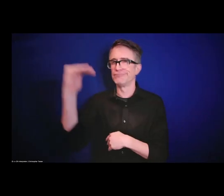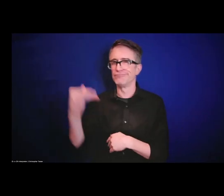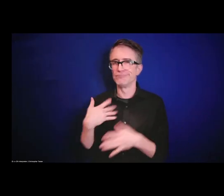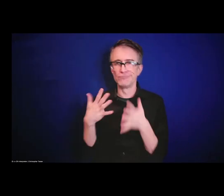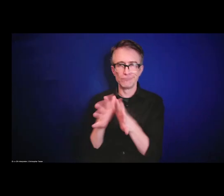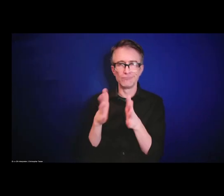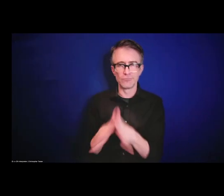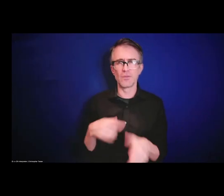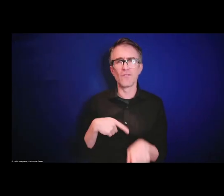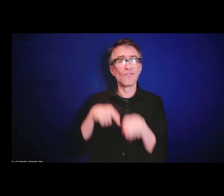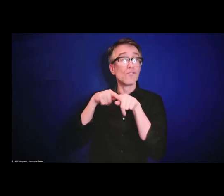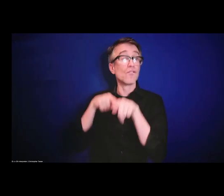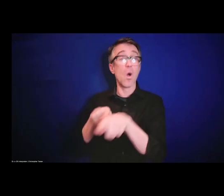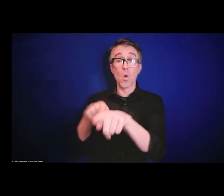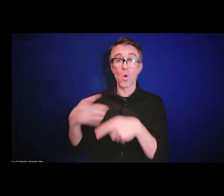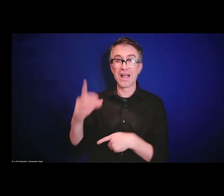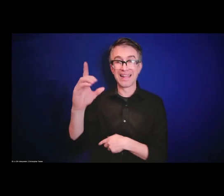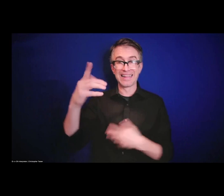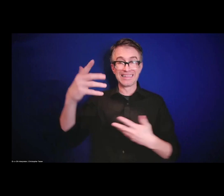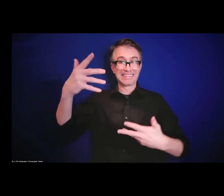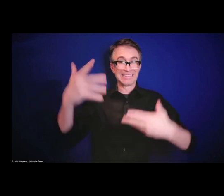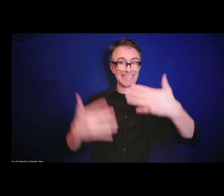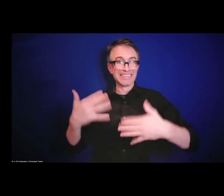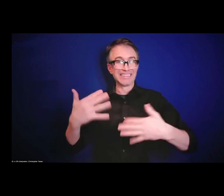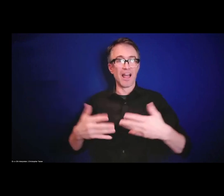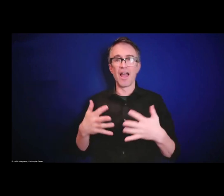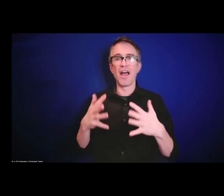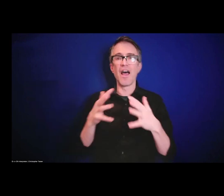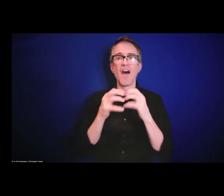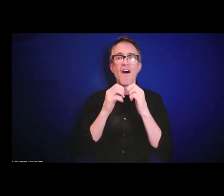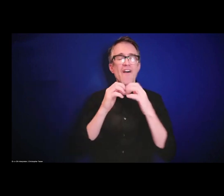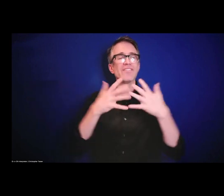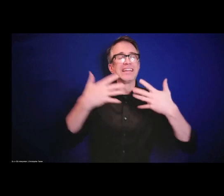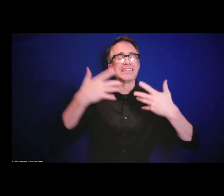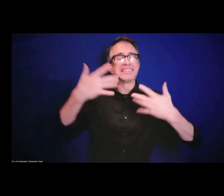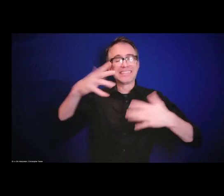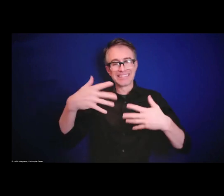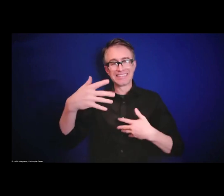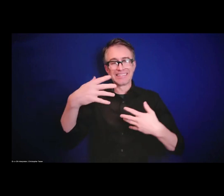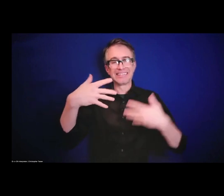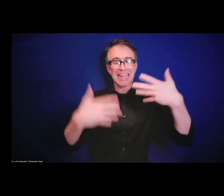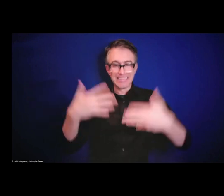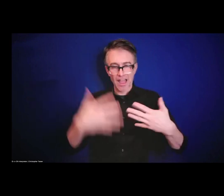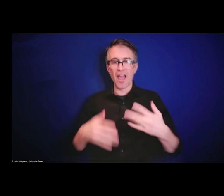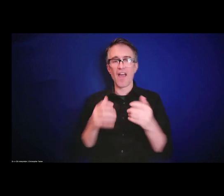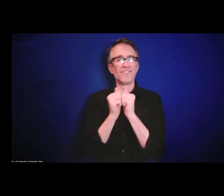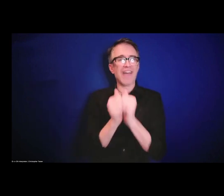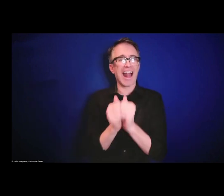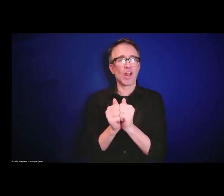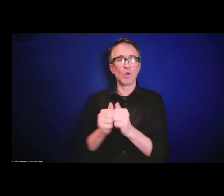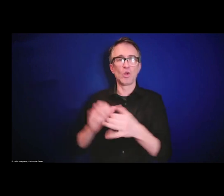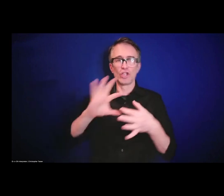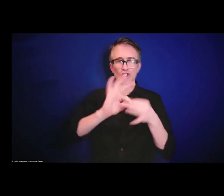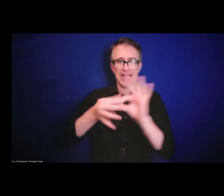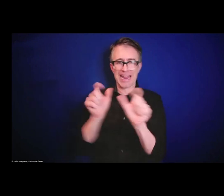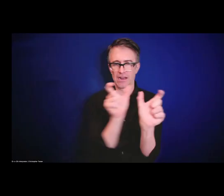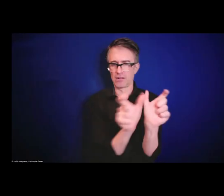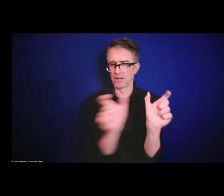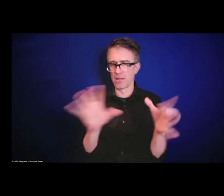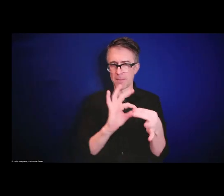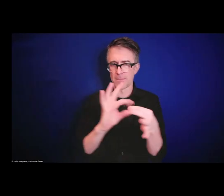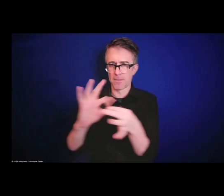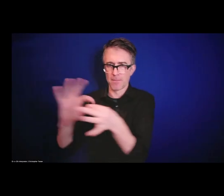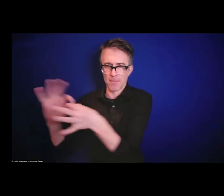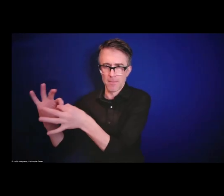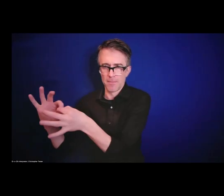publication, uptake, and impact of data using Open Data Watch's framework, the Intersectionality Data Framework, as